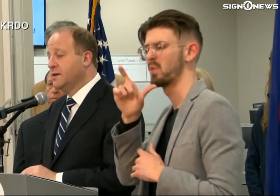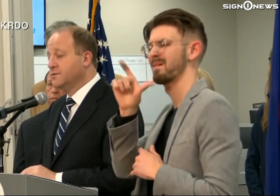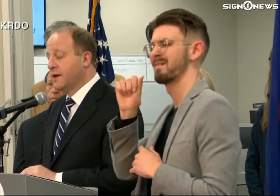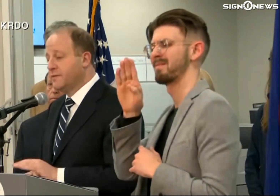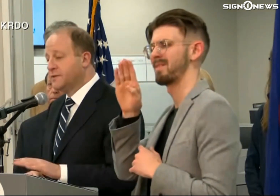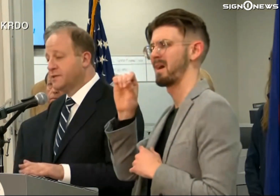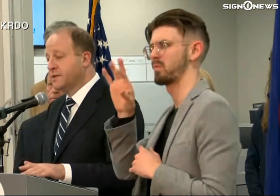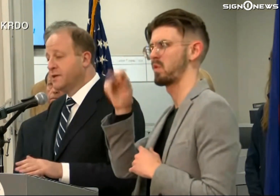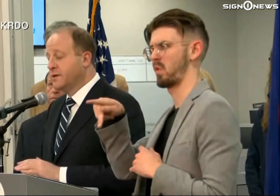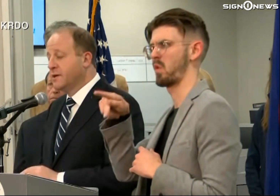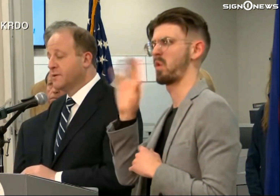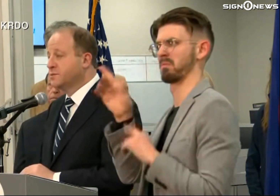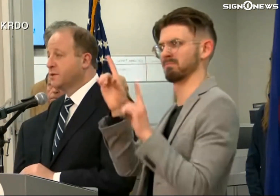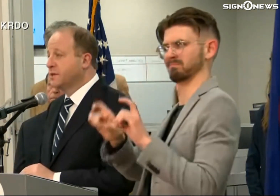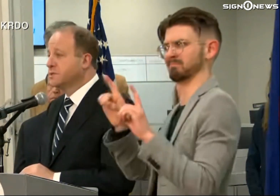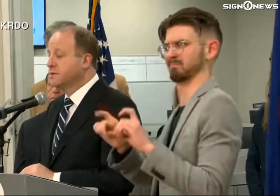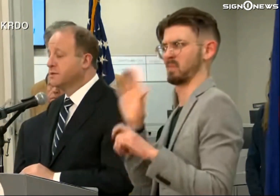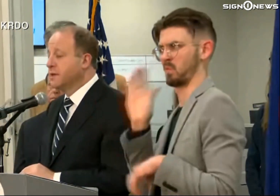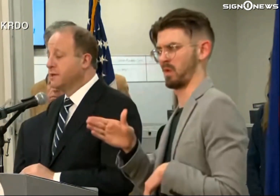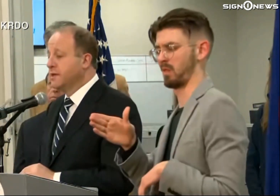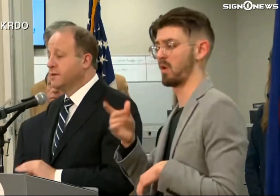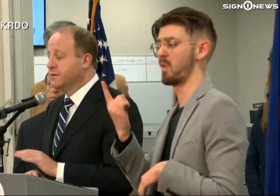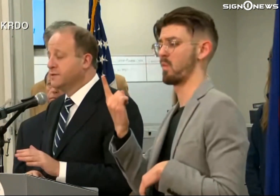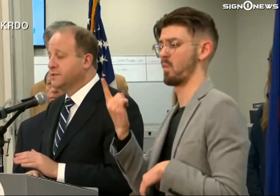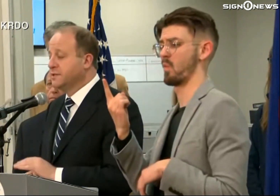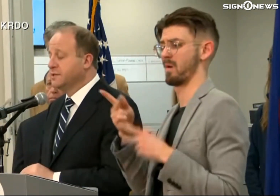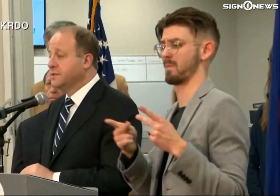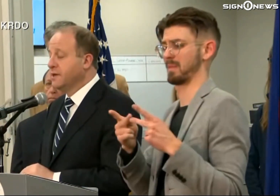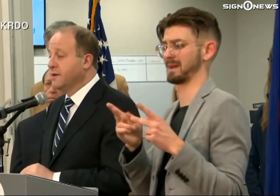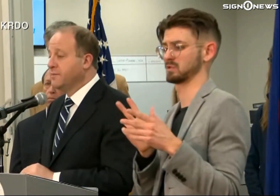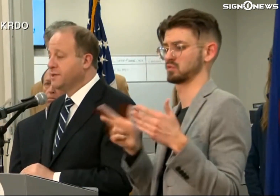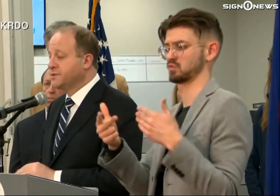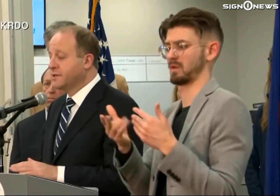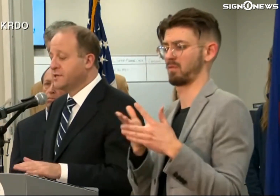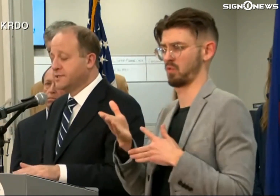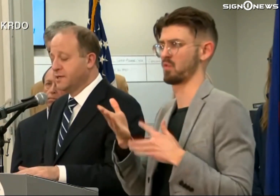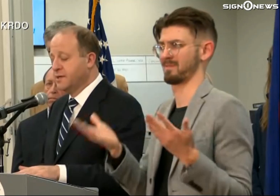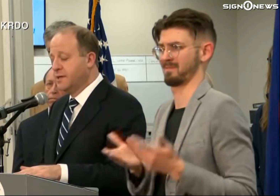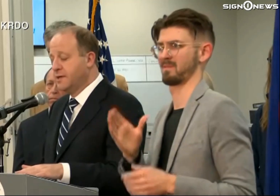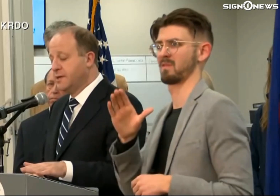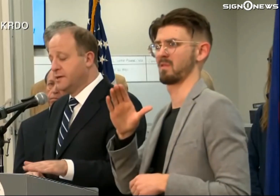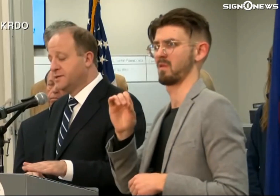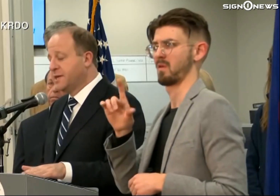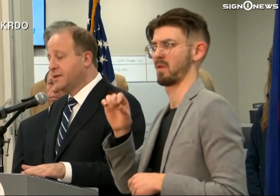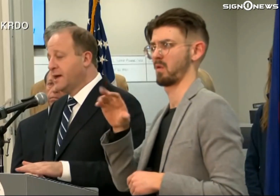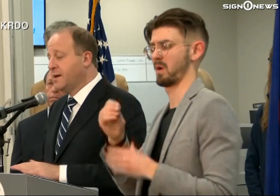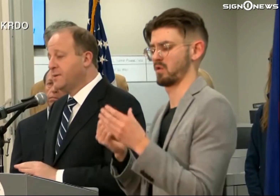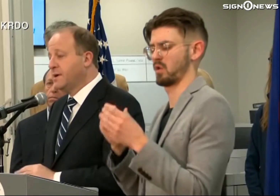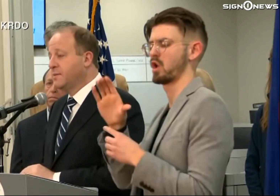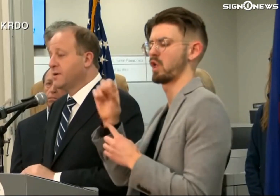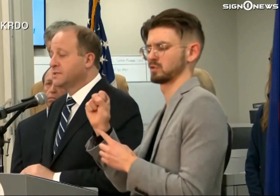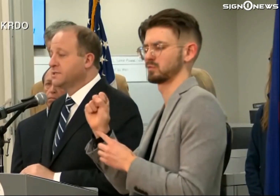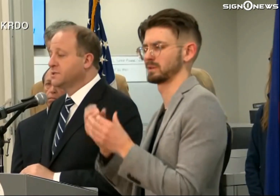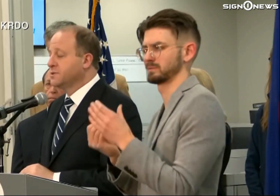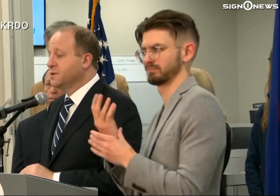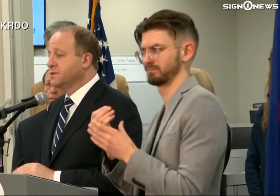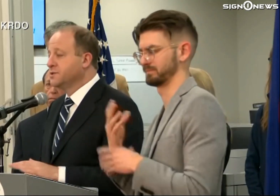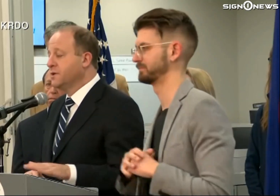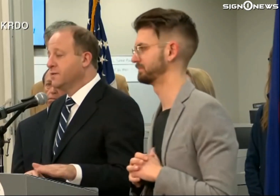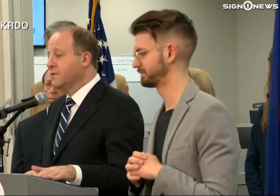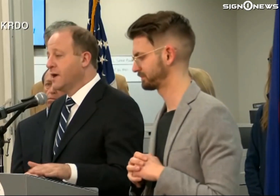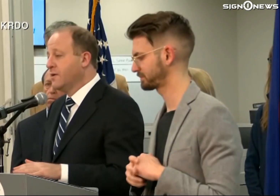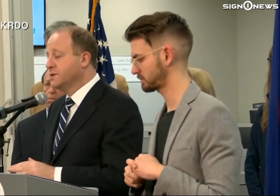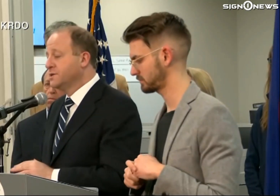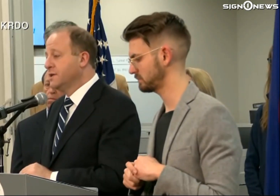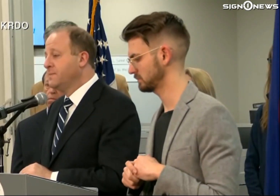a drive-in facility here in Colorado Springs, and there are likely other facilities in the area administering testing. The state lab processes results